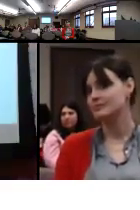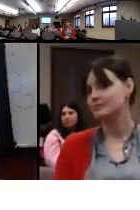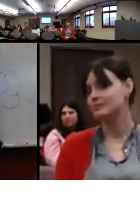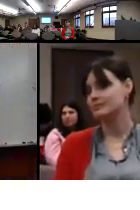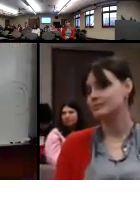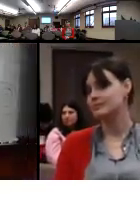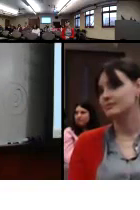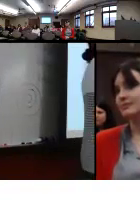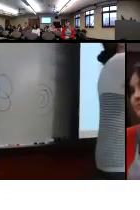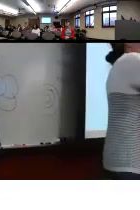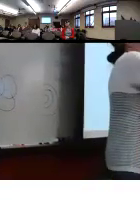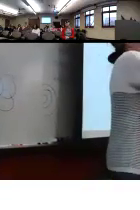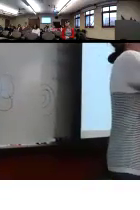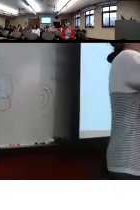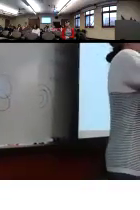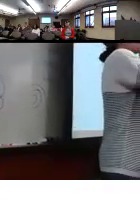limited.